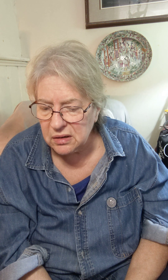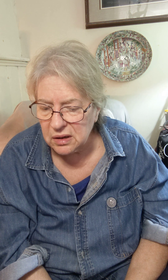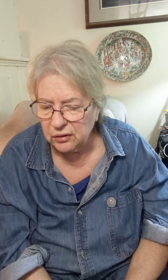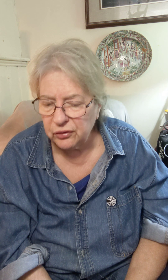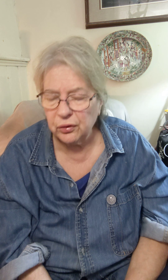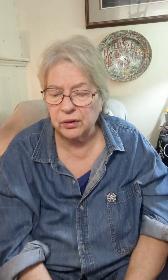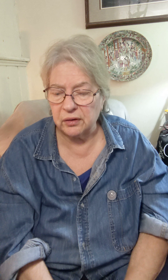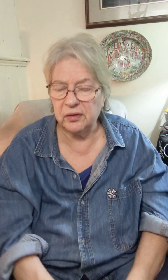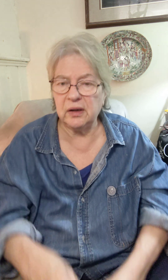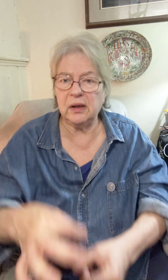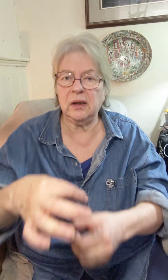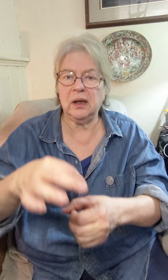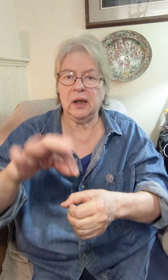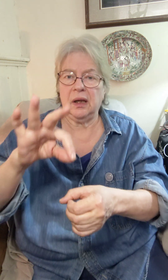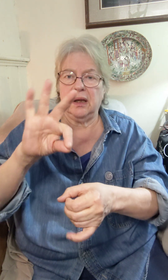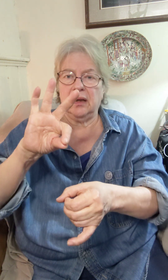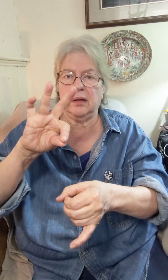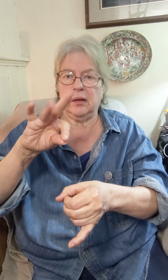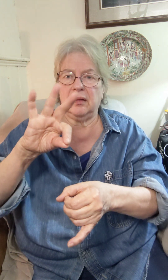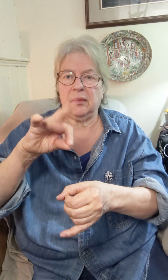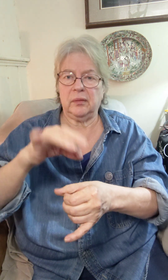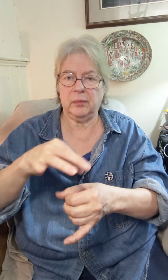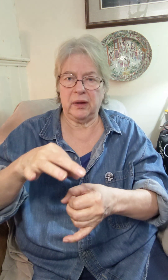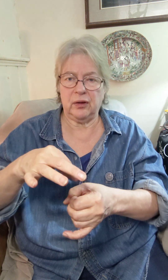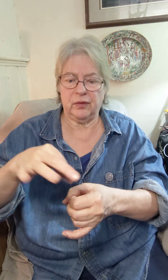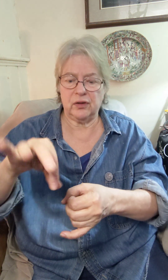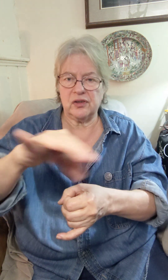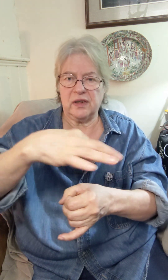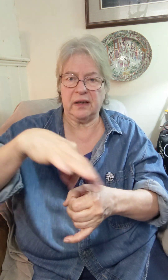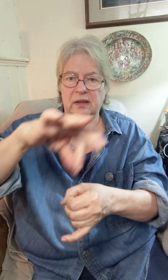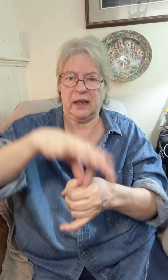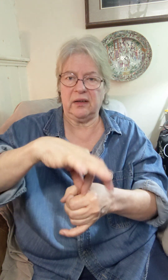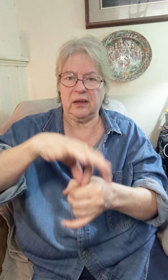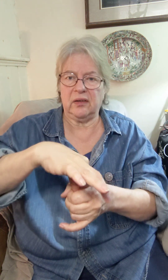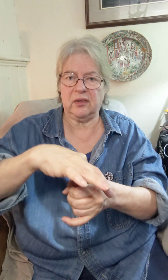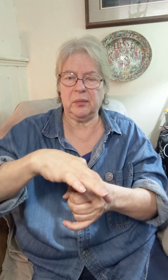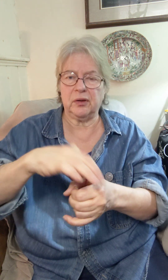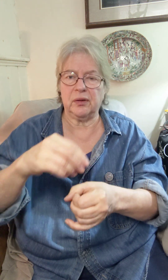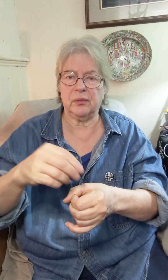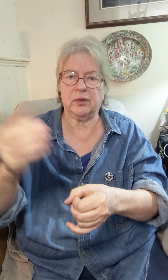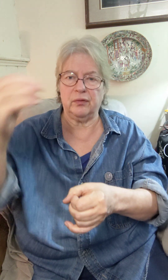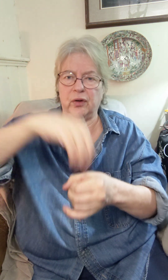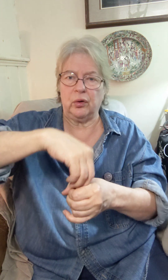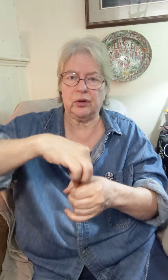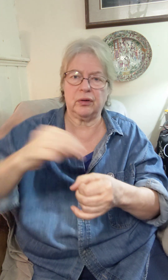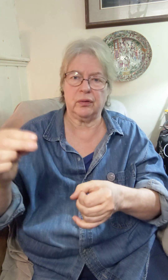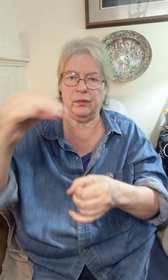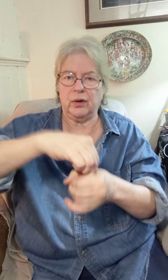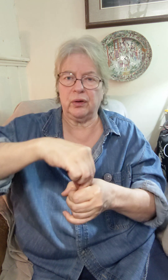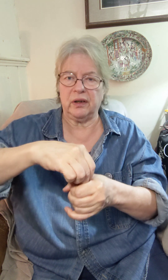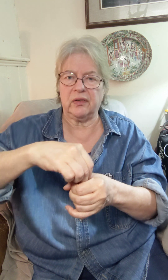Tea and soda. Tea, make your fingers dainty. It's similar to vote. Voting is